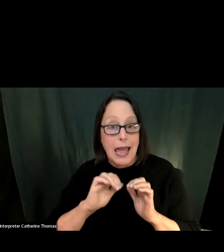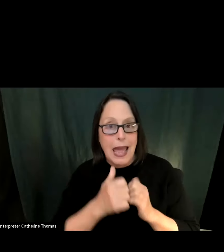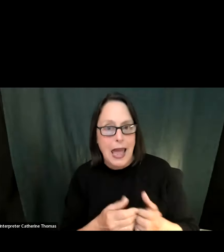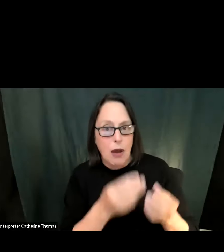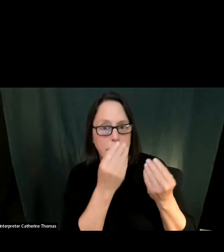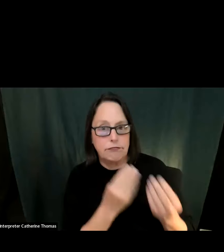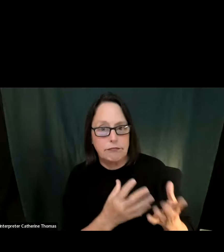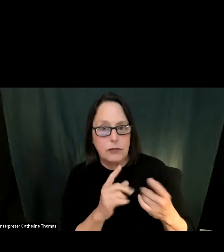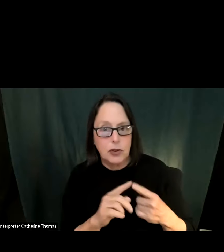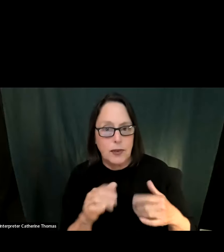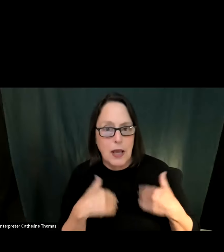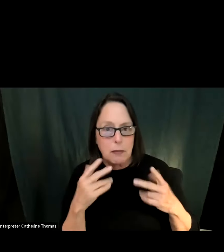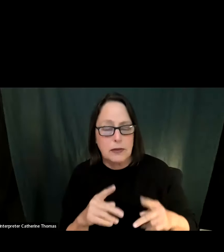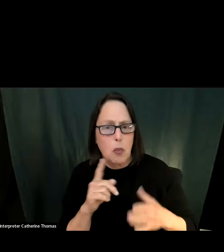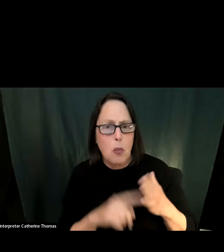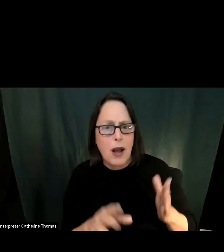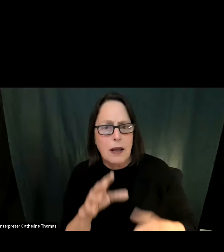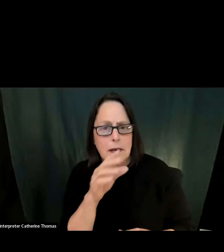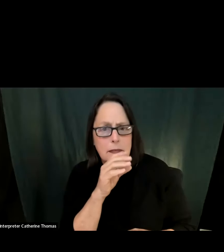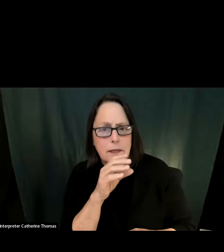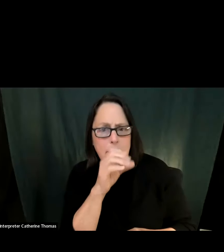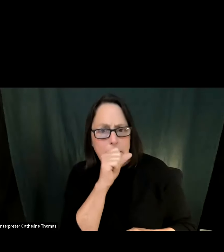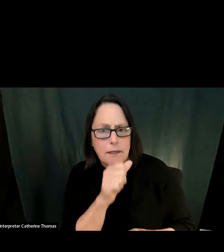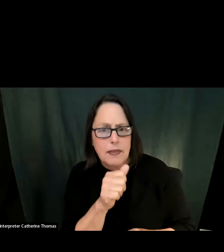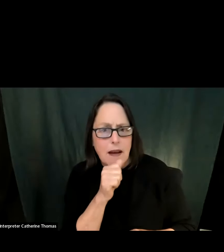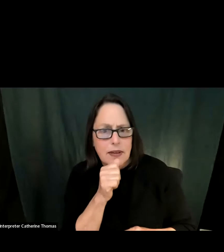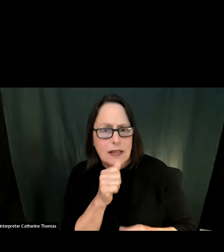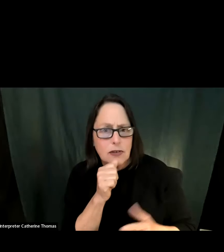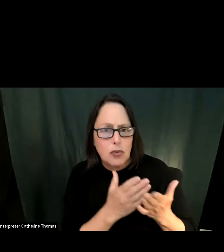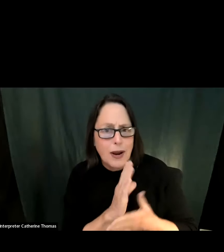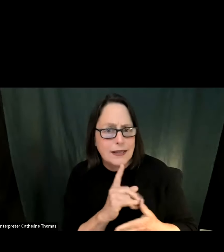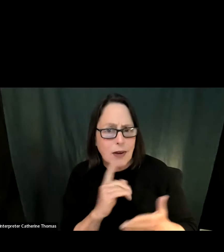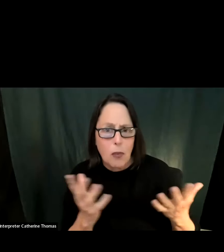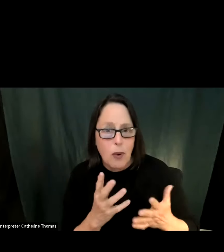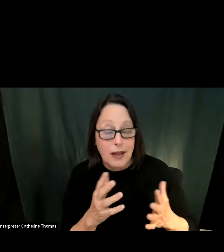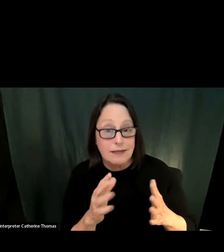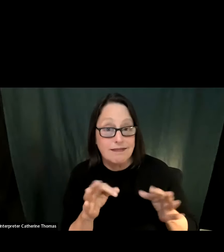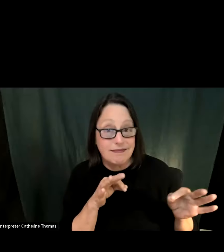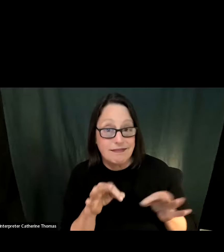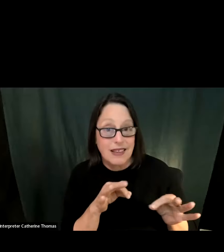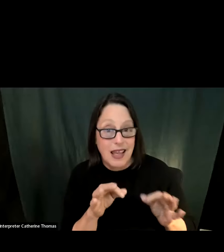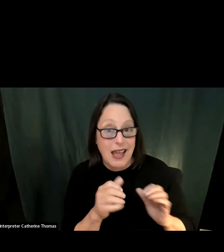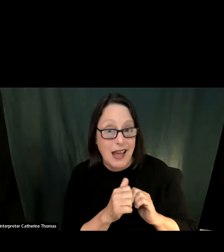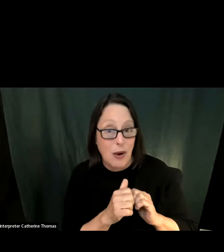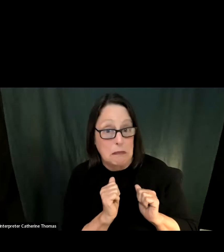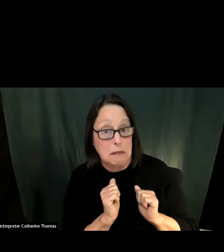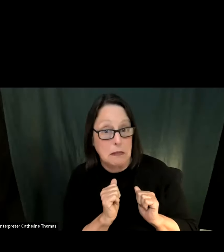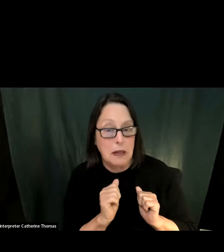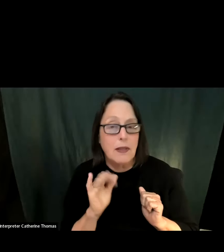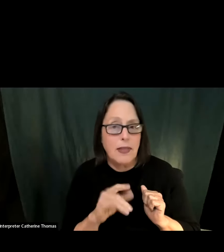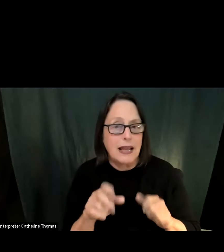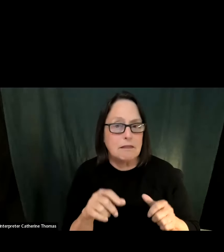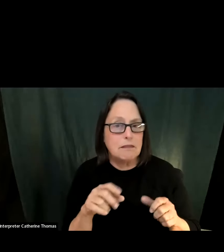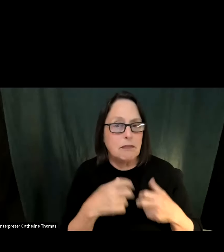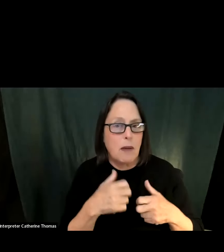young person, what their confidentiality rights are. So that's another piece that's come up. And then I do want to just highlight